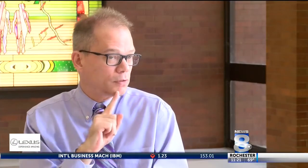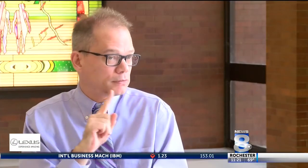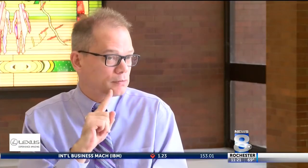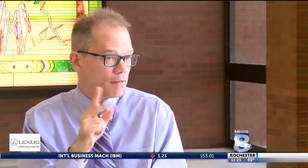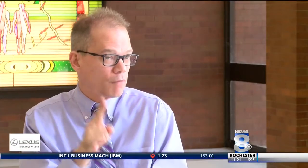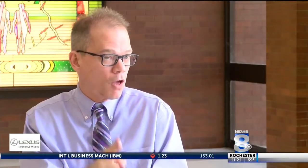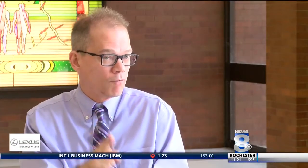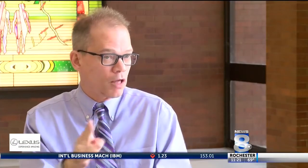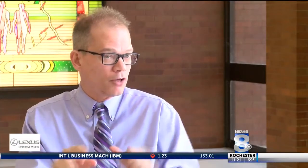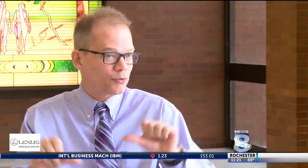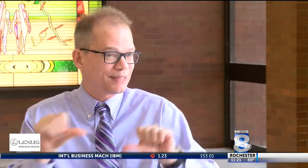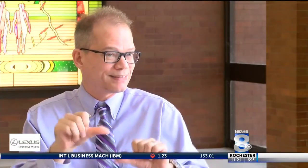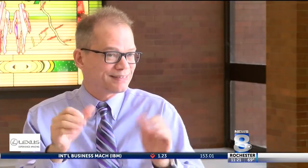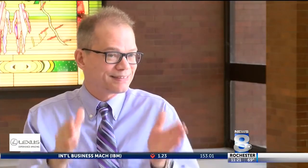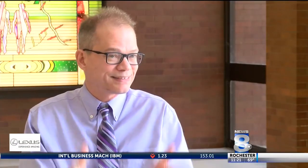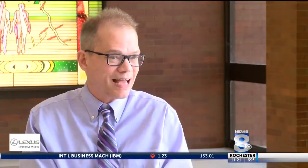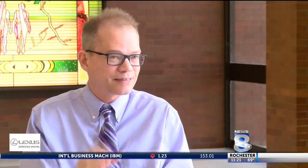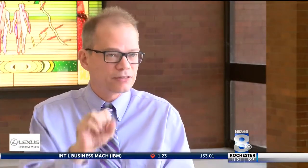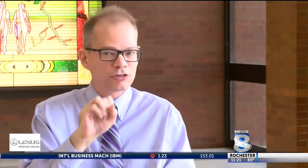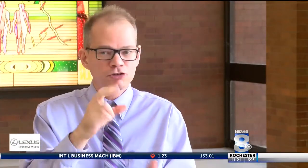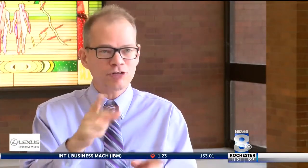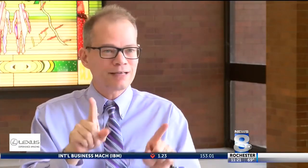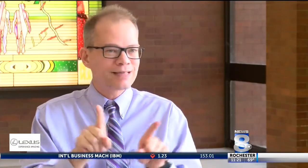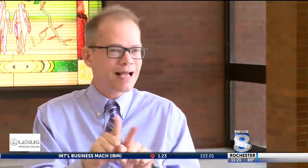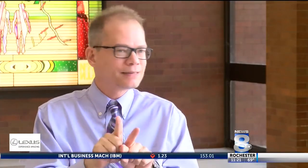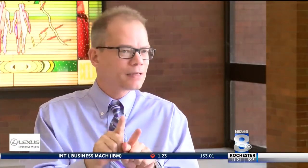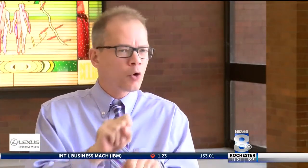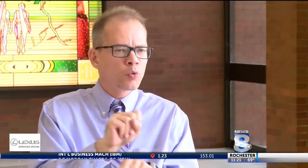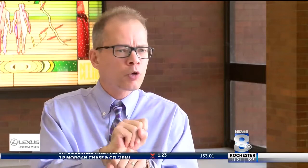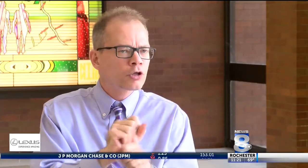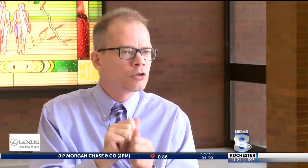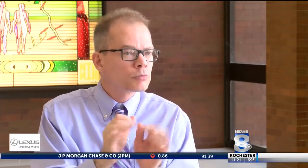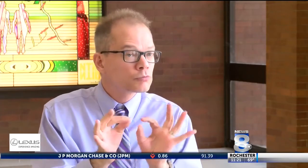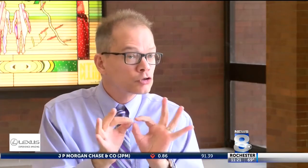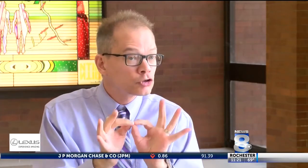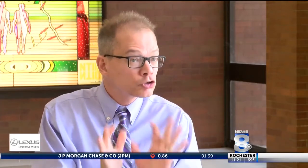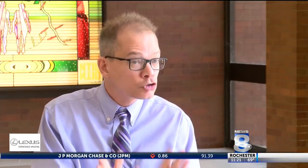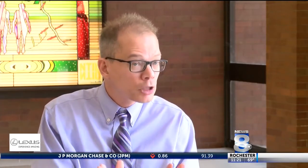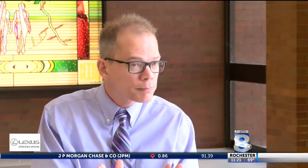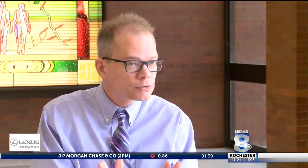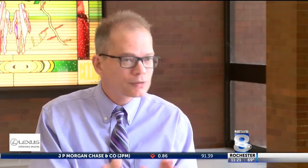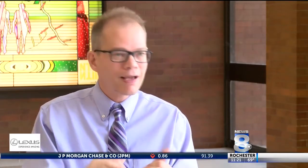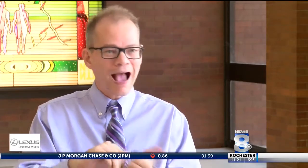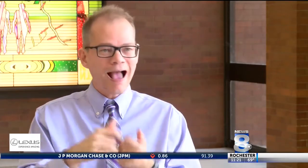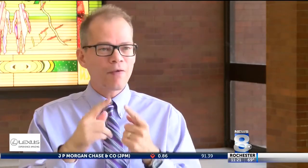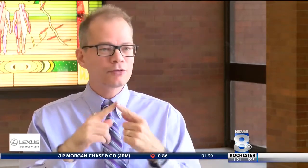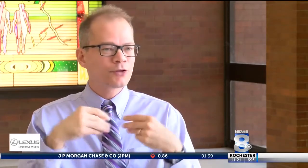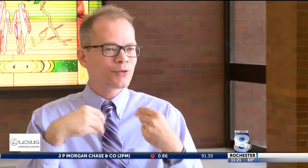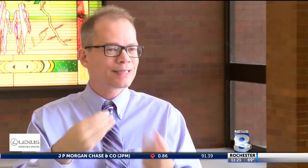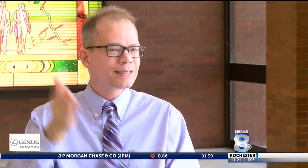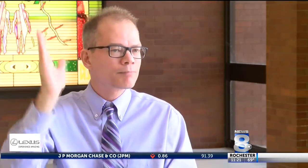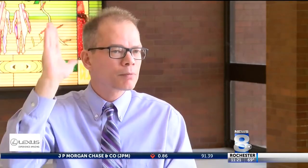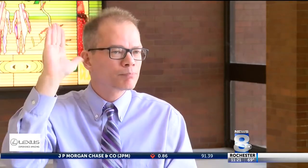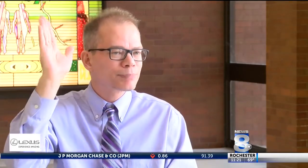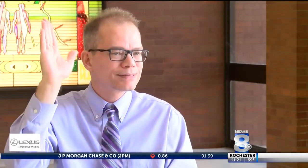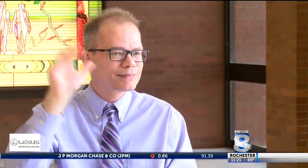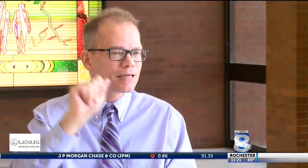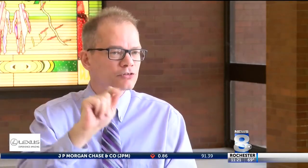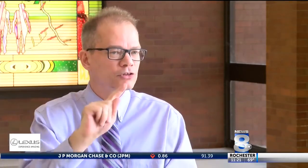possible themes, talking about working with interpreters, how to communicate. We'll be